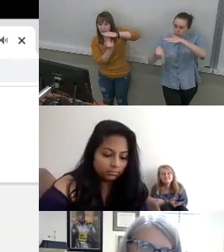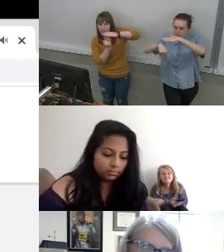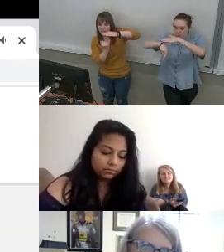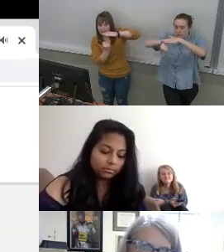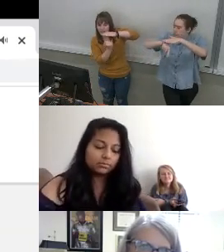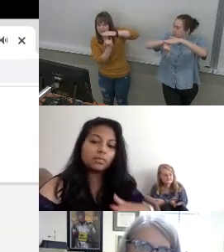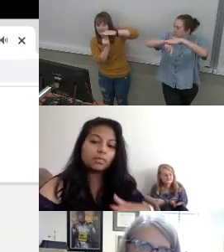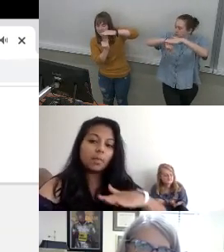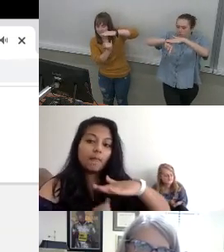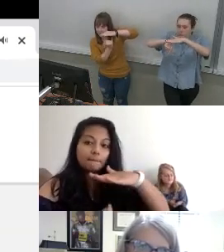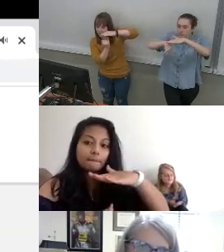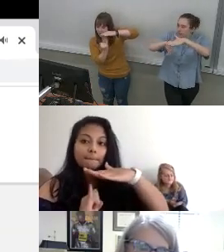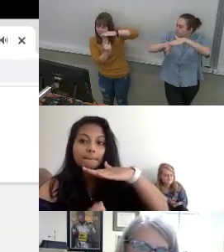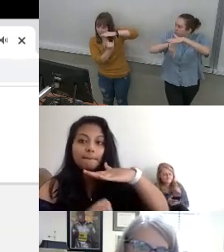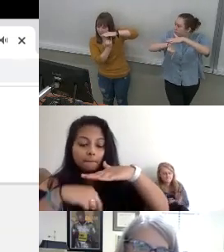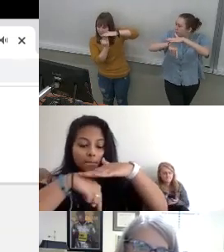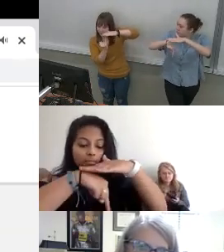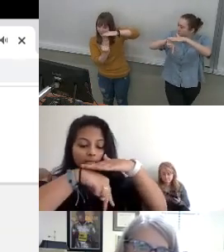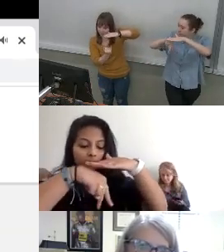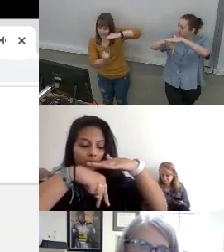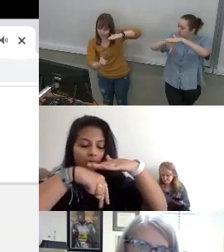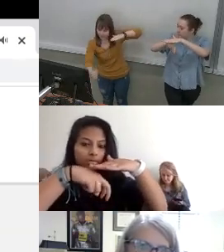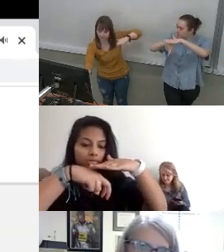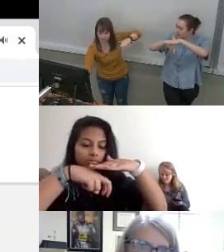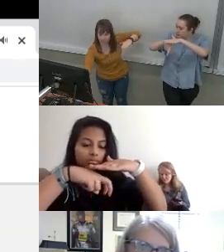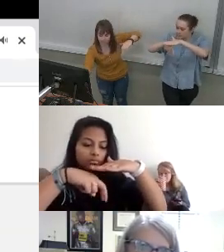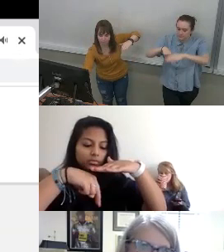Has your flat hand and then has the eye at the bottom.